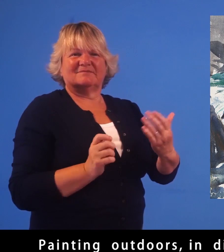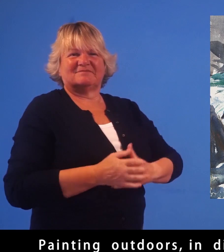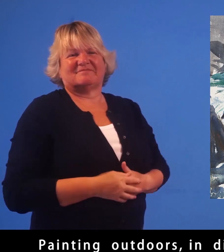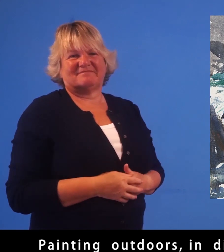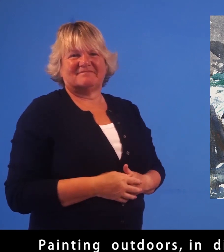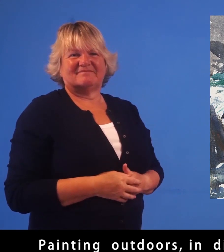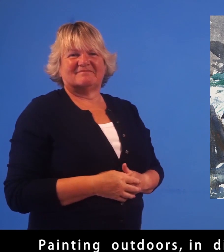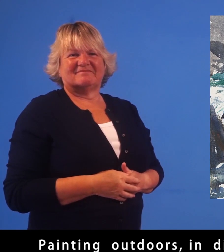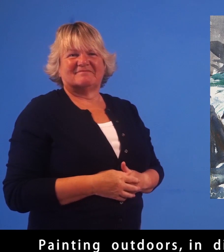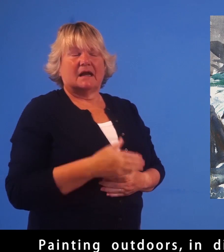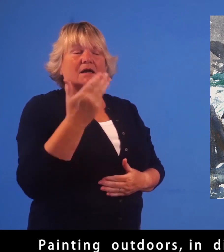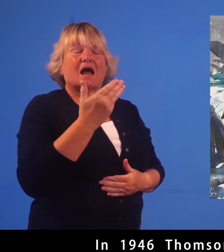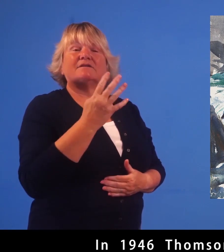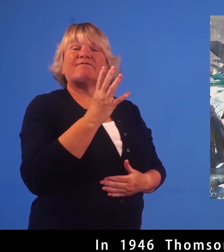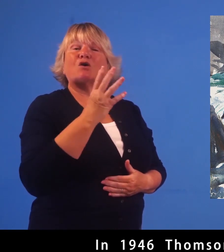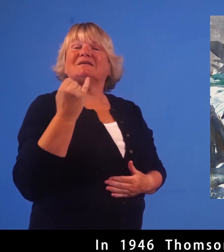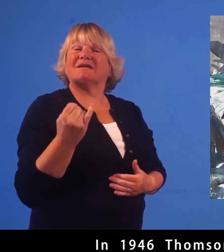freedom.